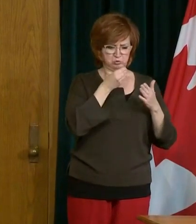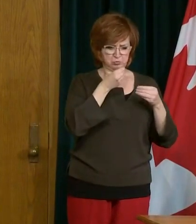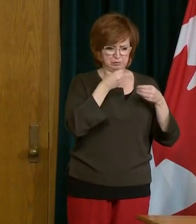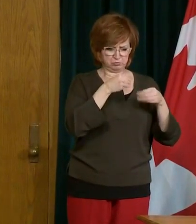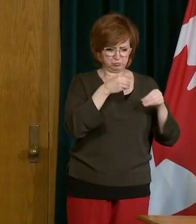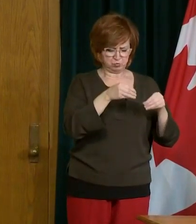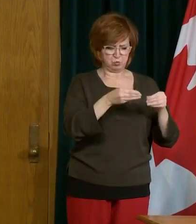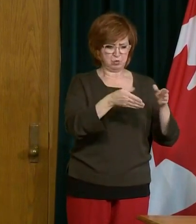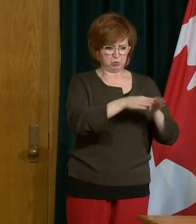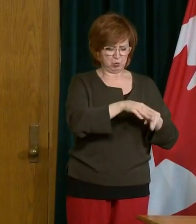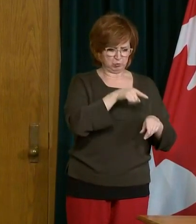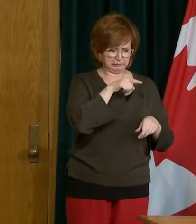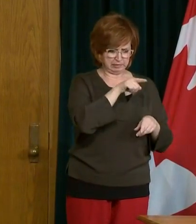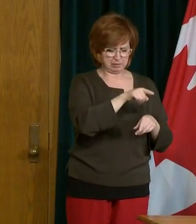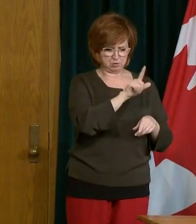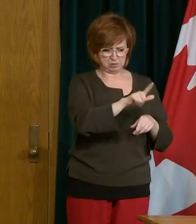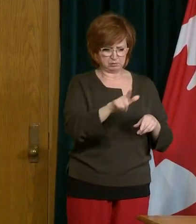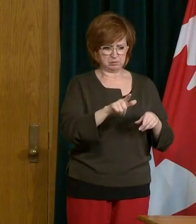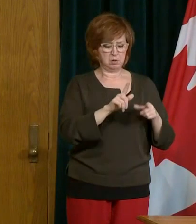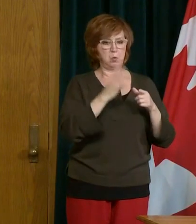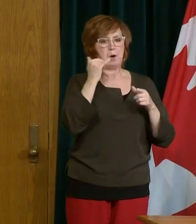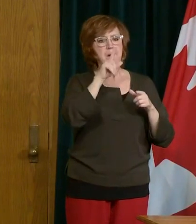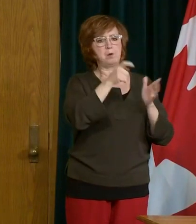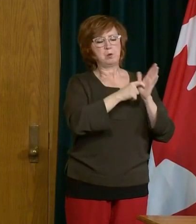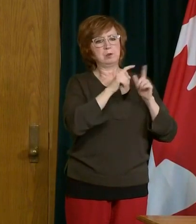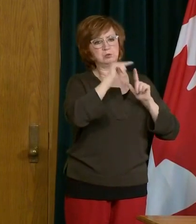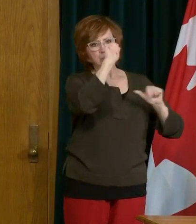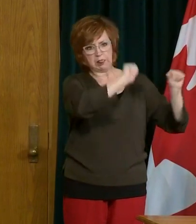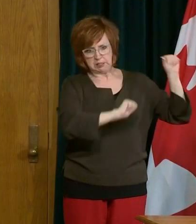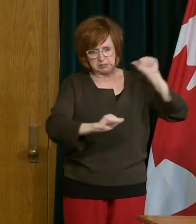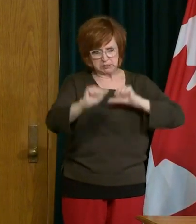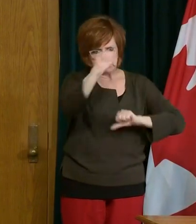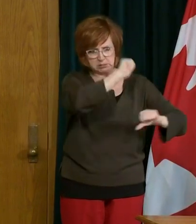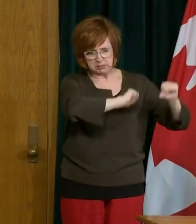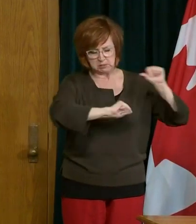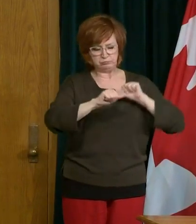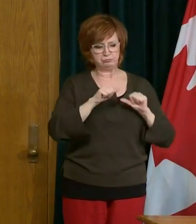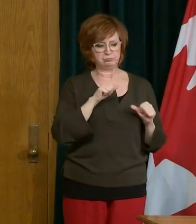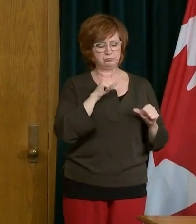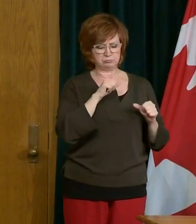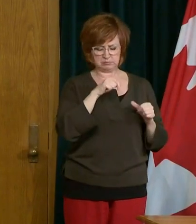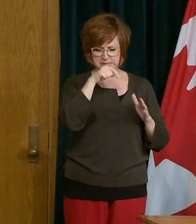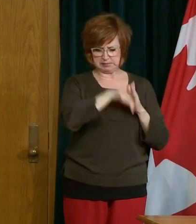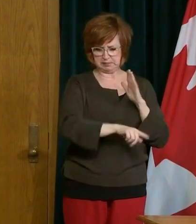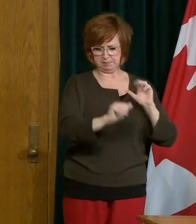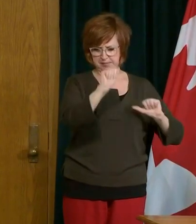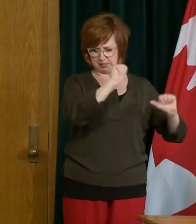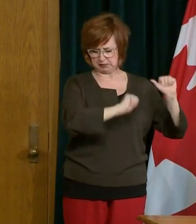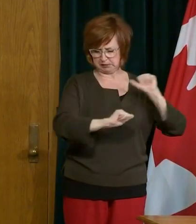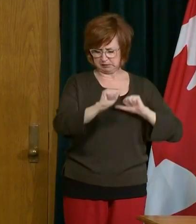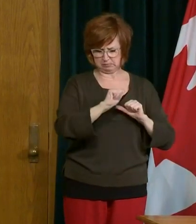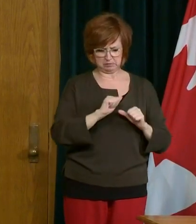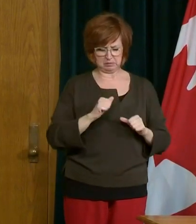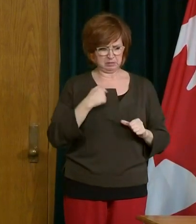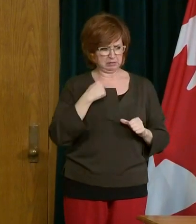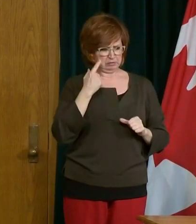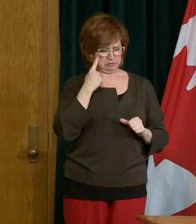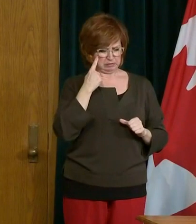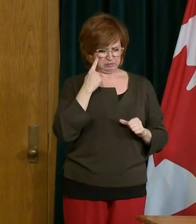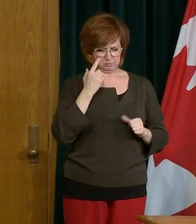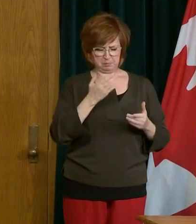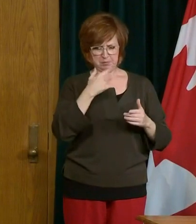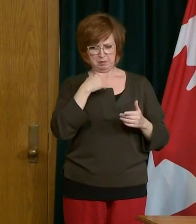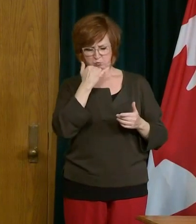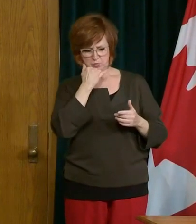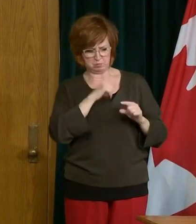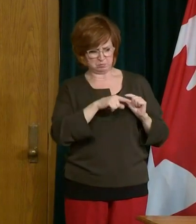a short period of time to undergo some sanitation, as there was, and correct me if I'm wrong, Doctor, but I believe there was